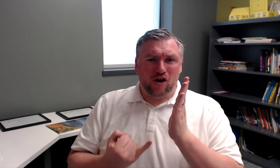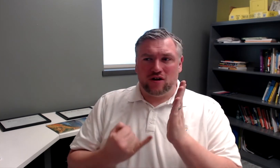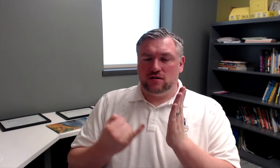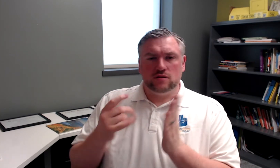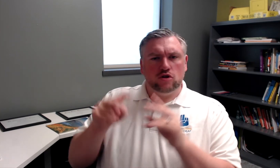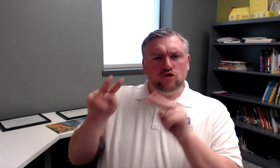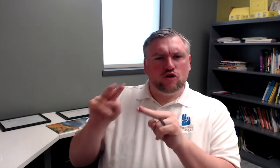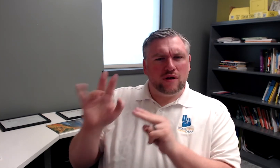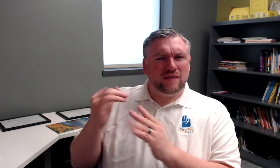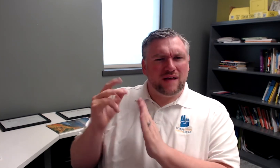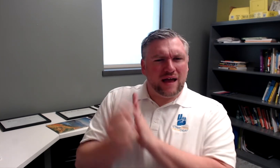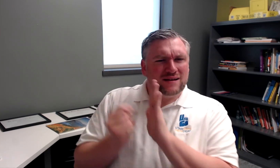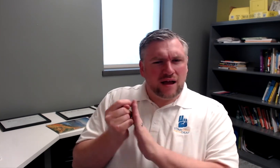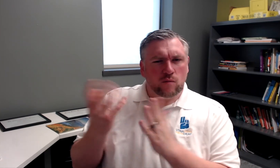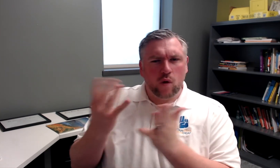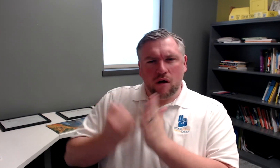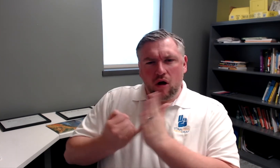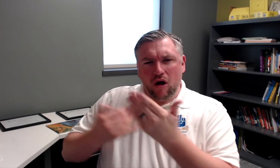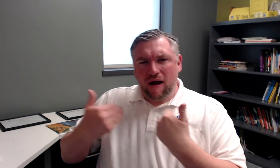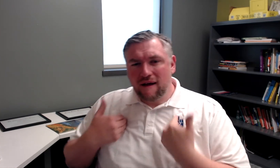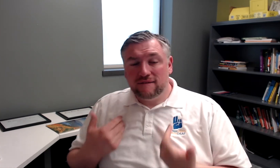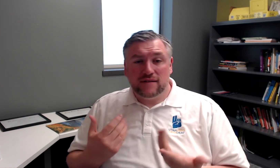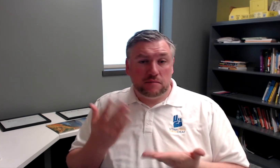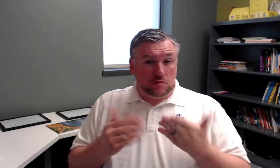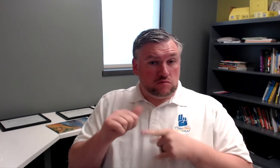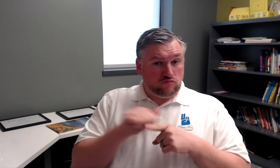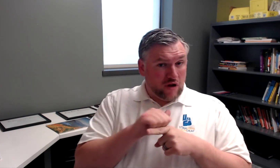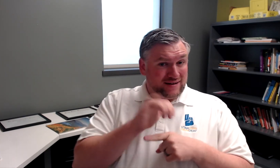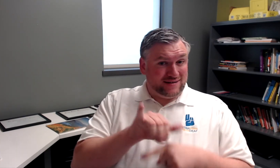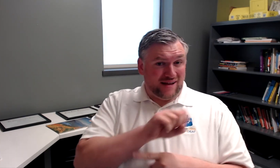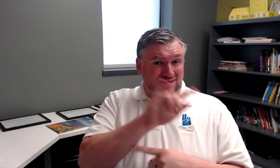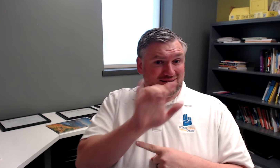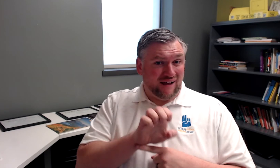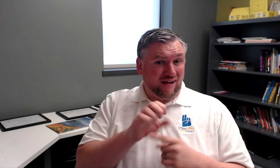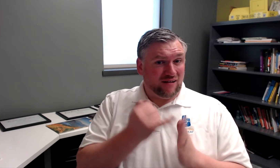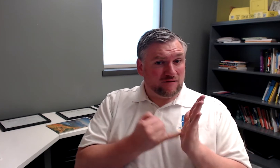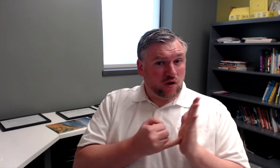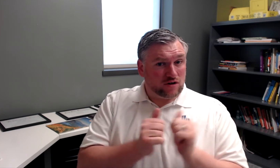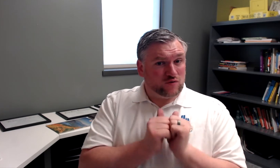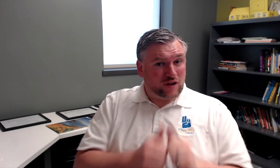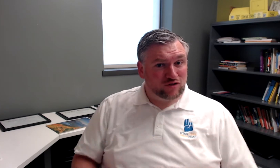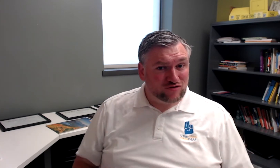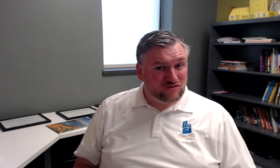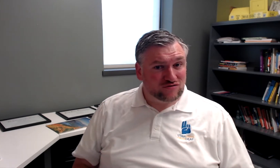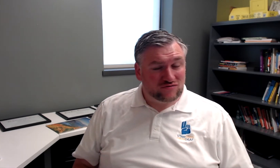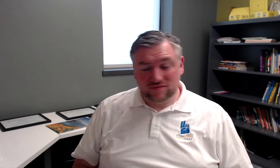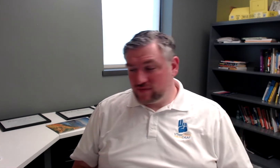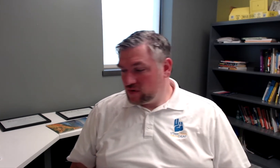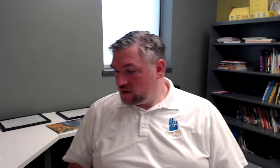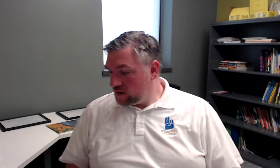is full of art. Look at that time. What kind of art do they have? Maybe allow students to practice that style of art.